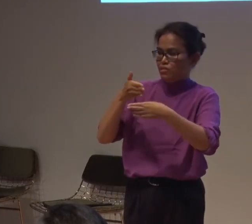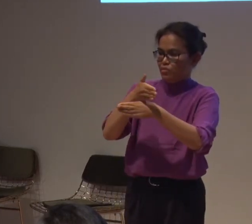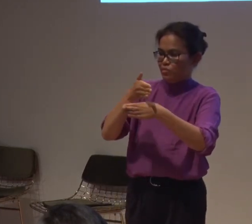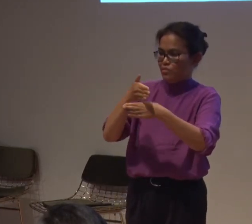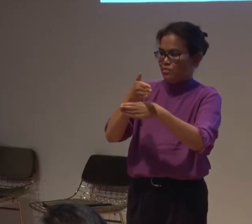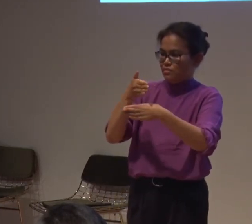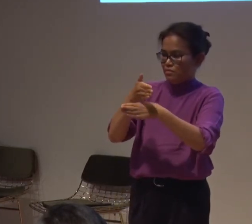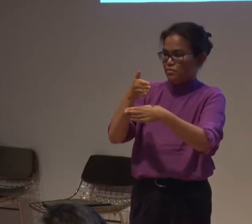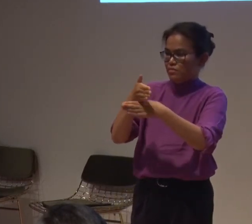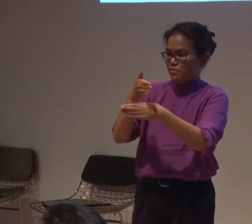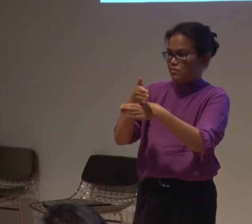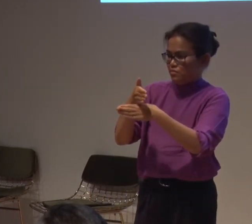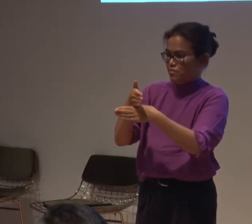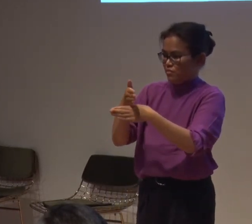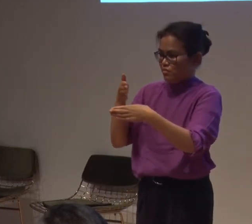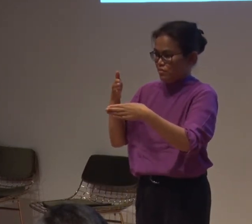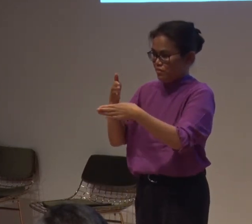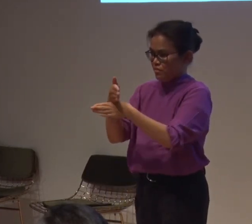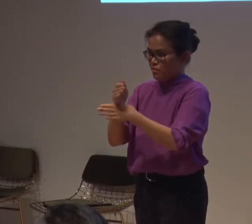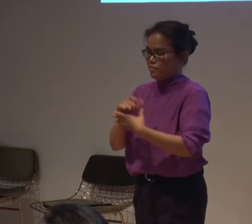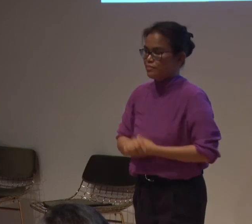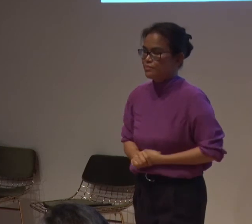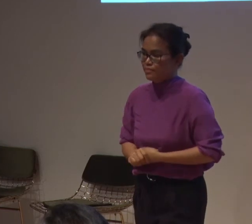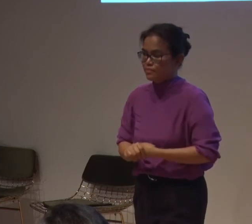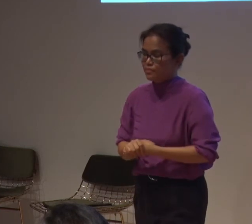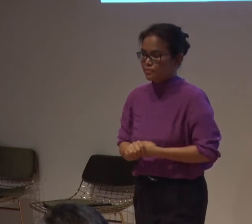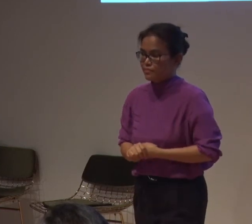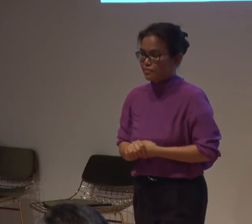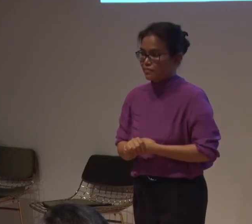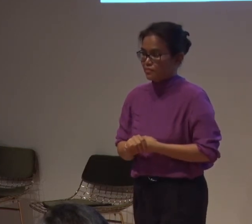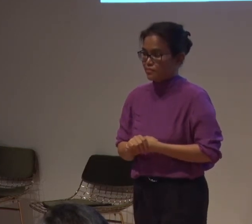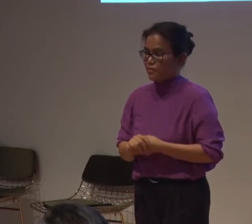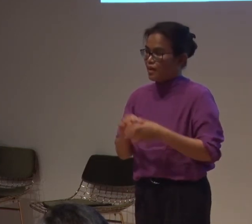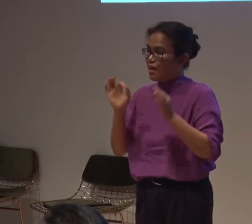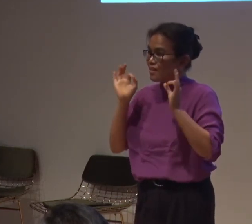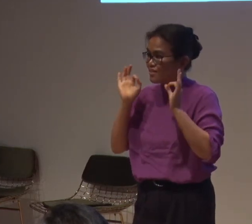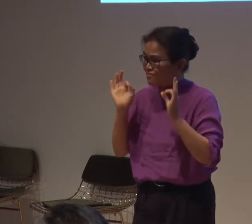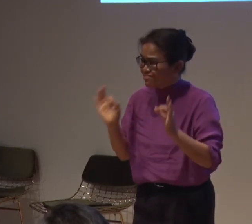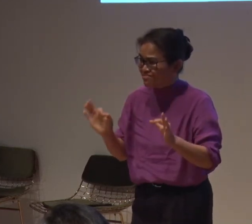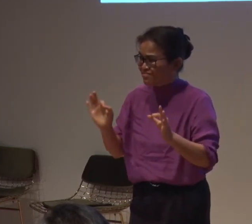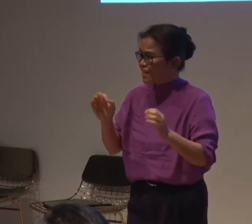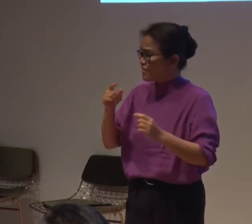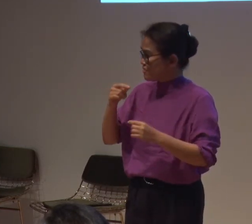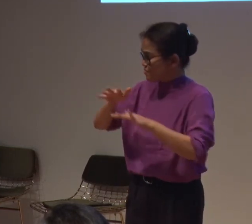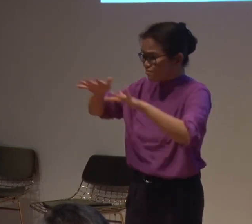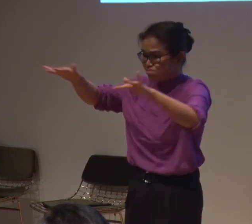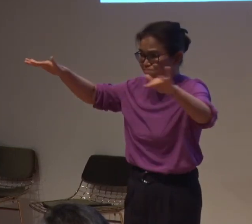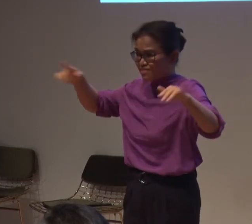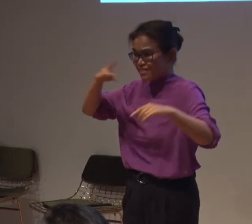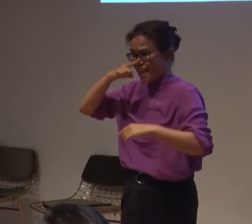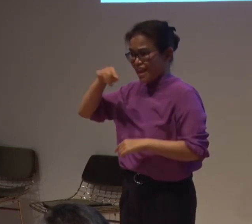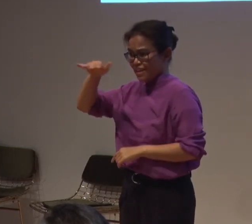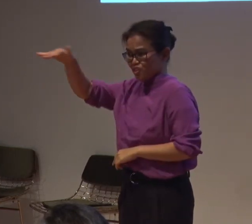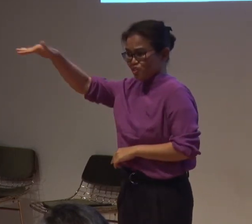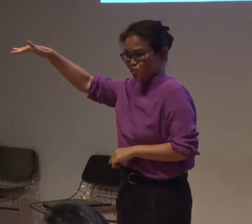websites, that's the first point, they need to be accessible or made more accessible. And that's really